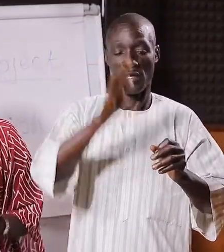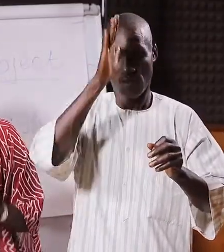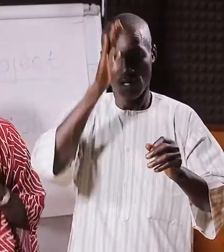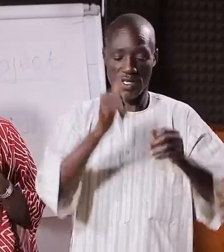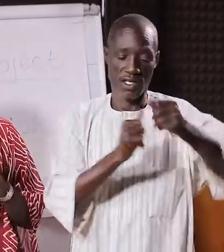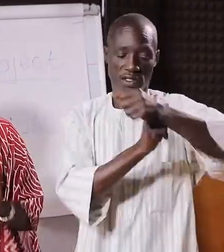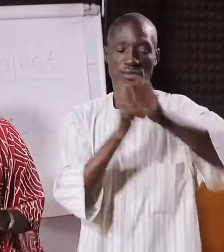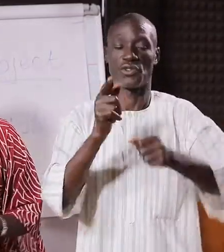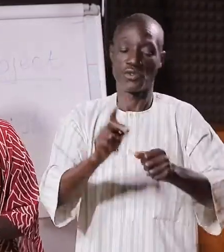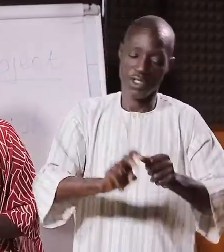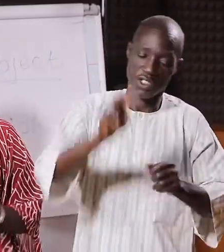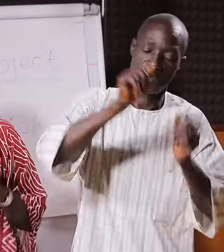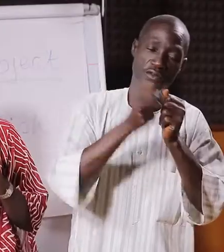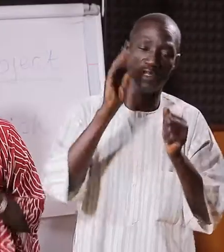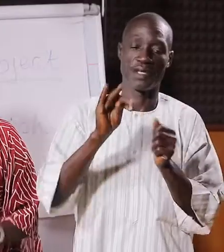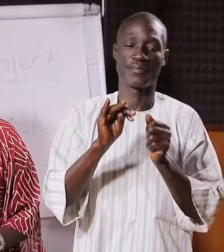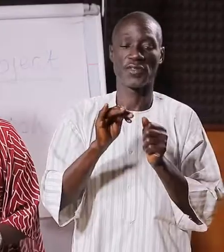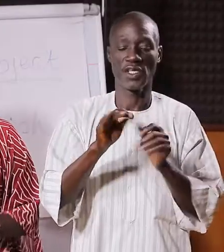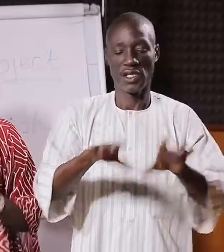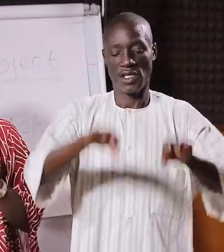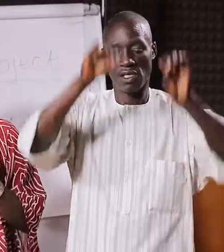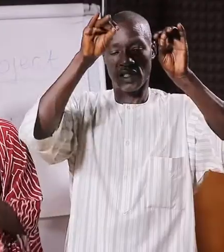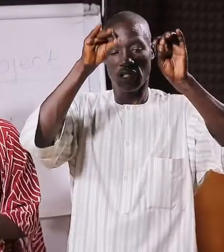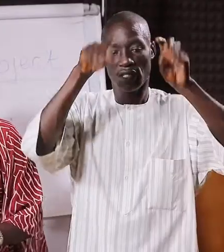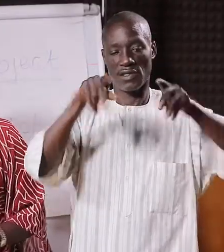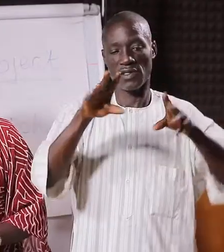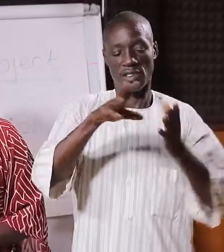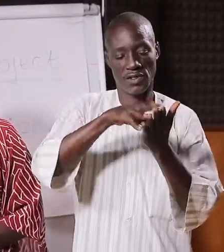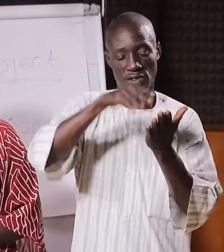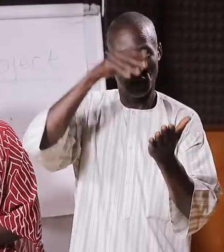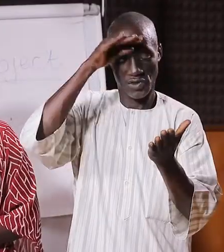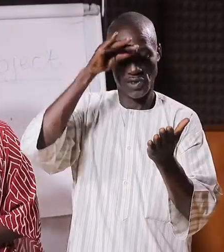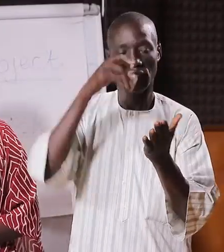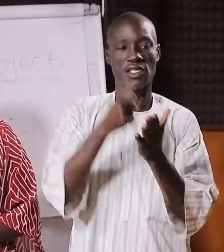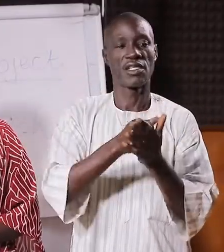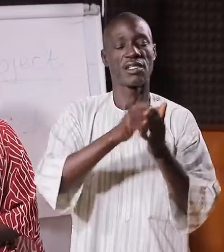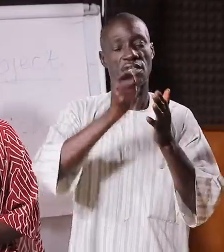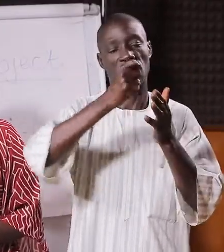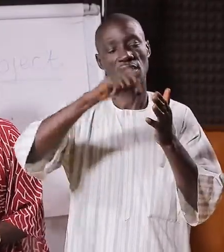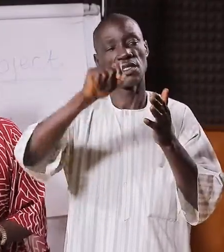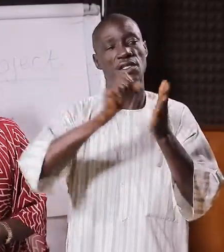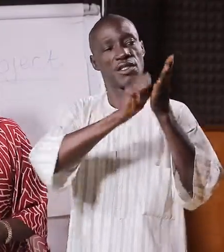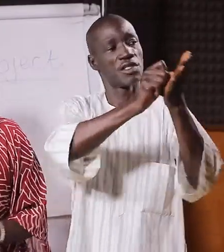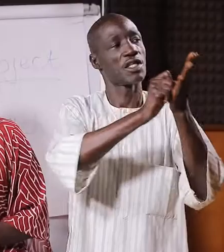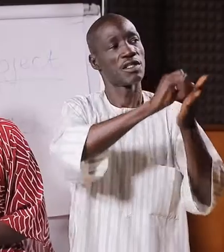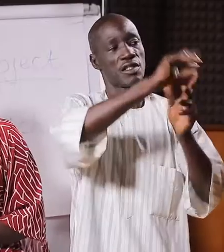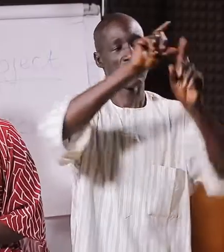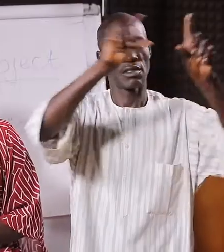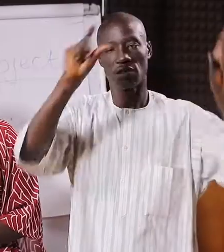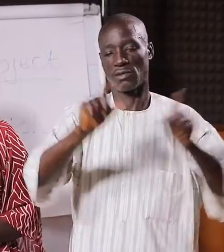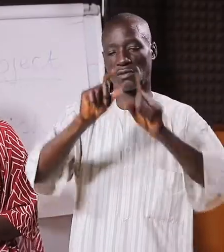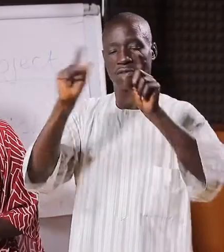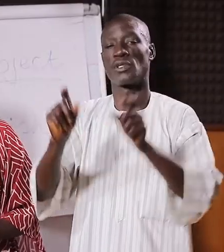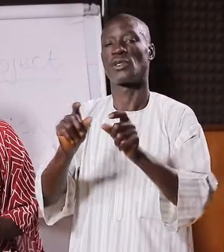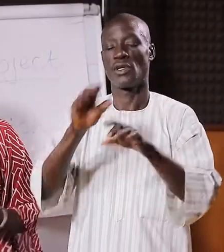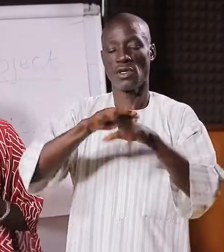mommy. Take advantage of it as you travel. Study the signpost as you go. There are so many signposts as you